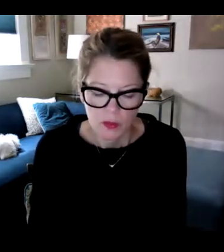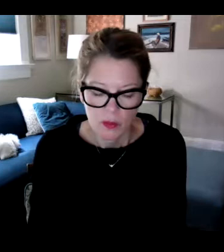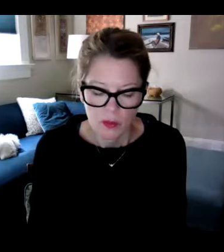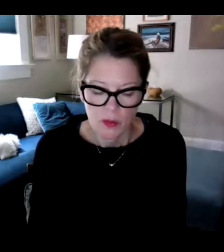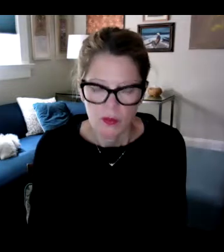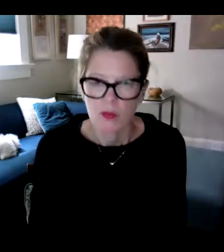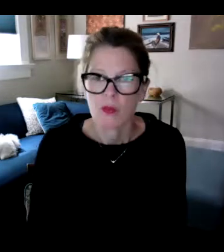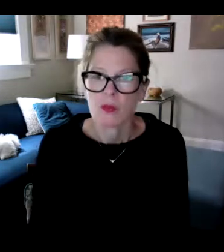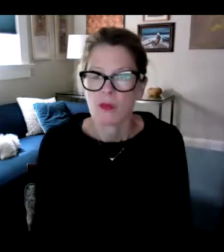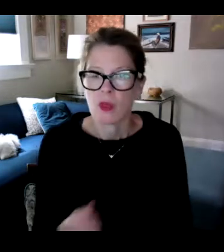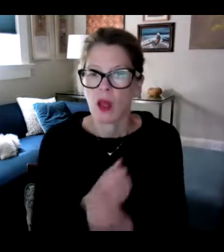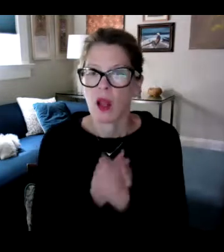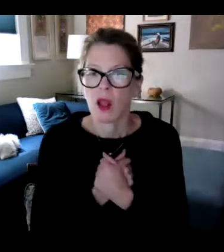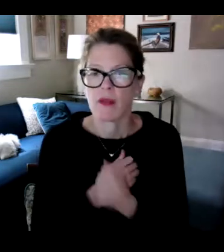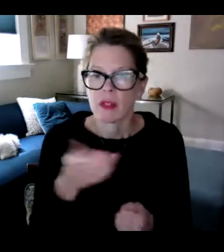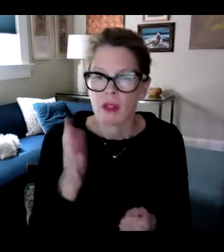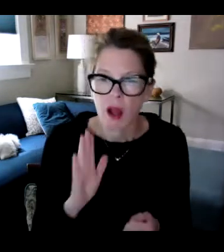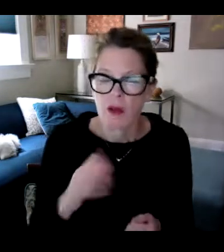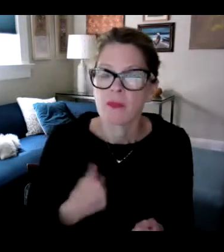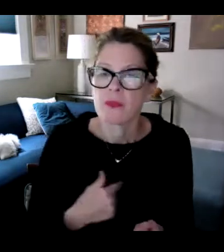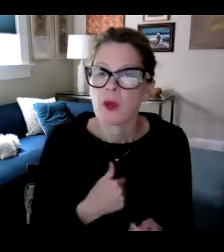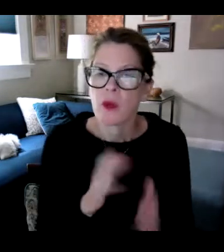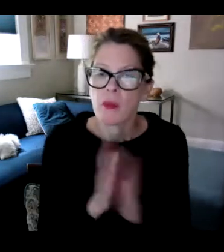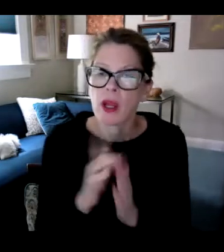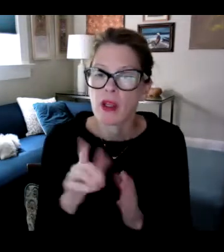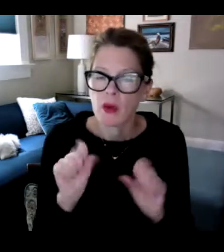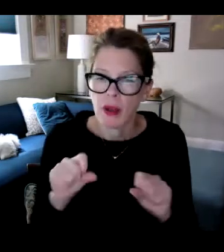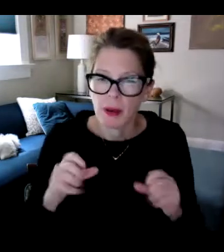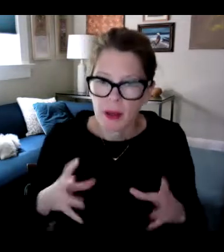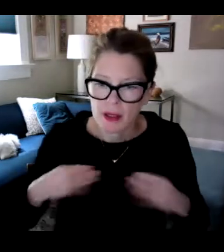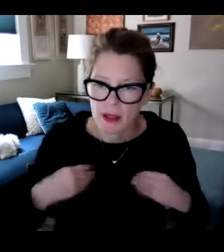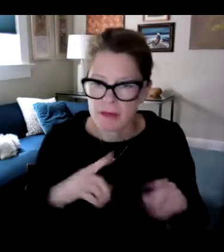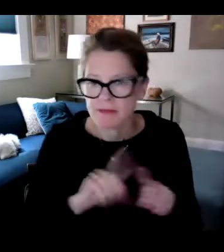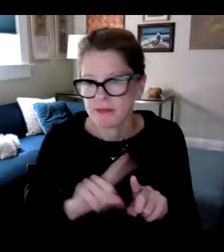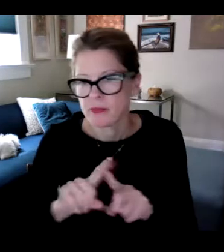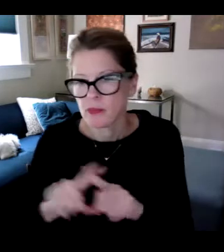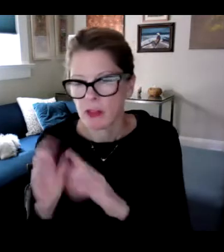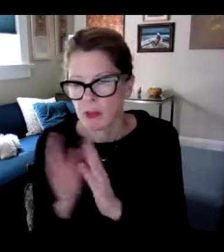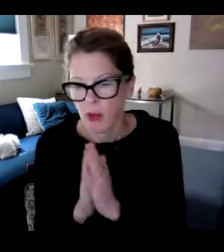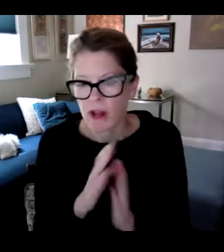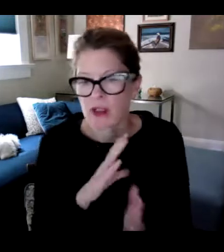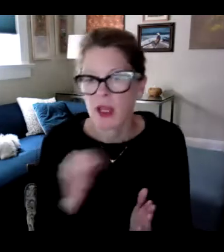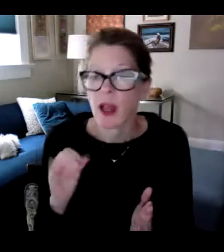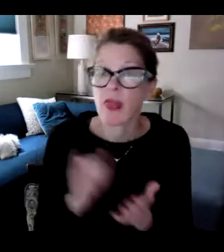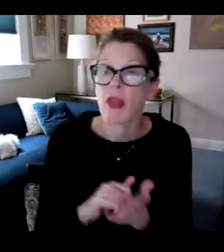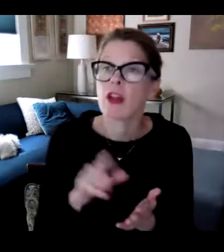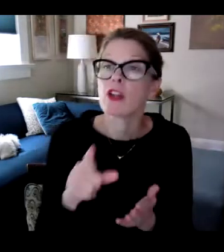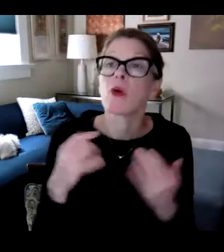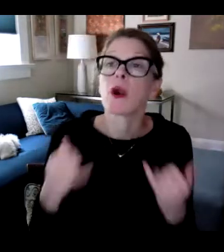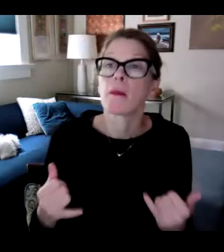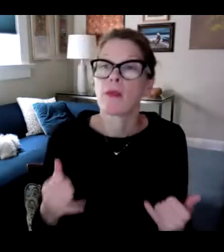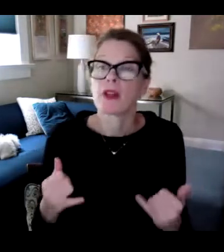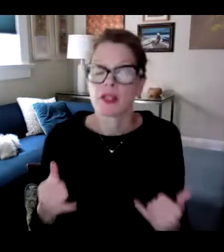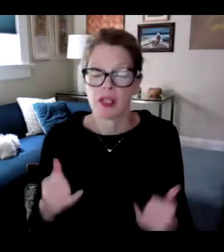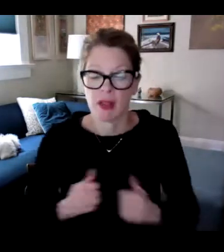Loving God, we pray that you hear all of these prayers and that you are present in the lives